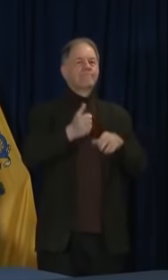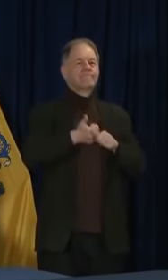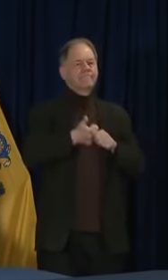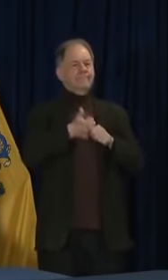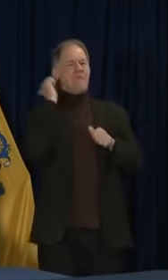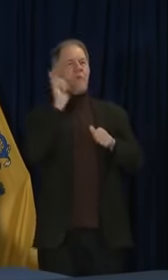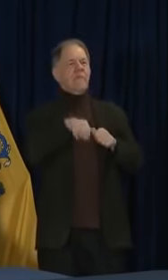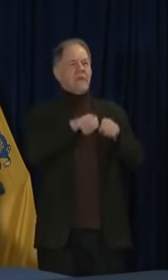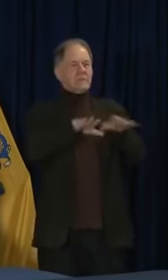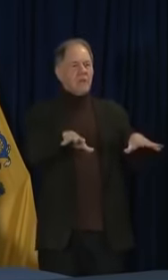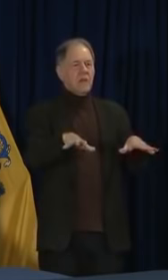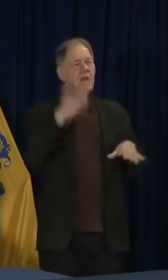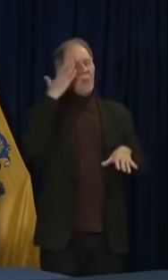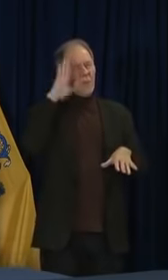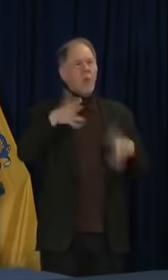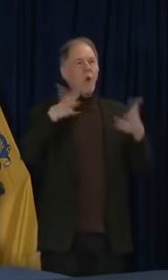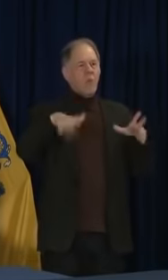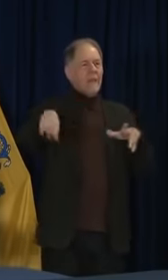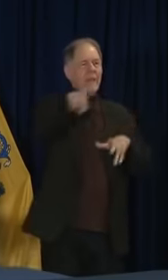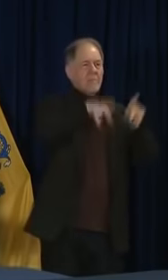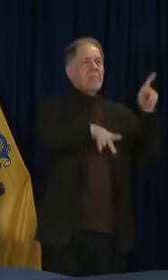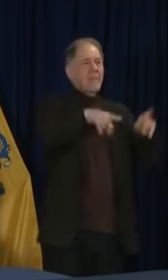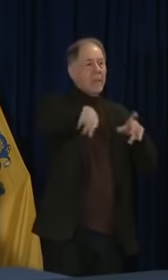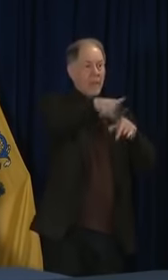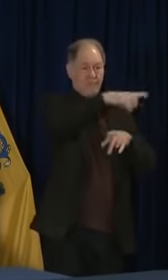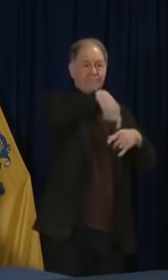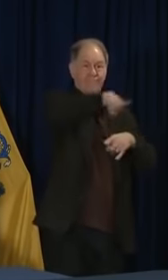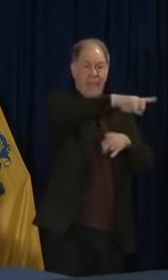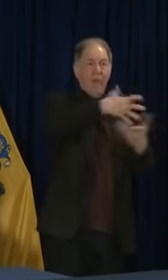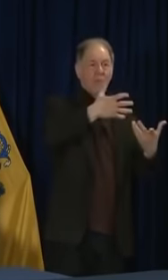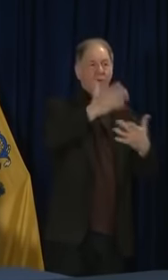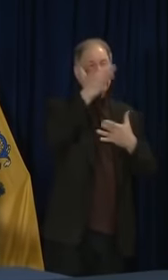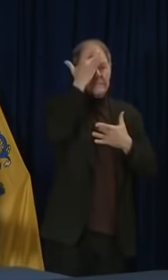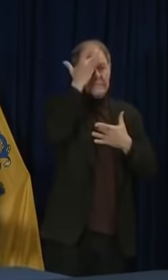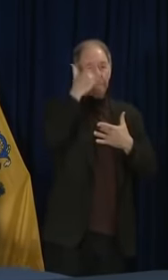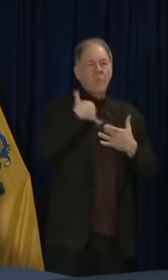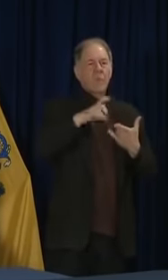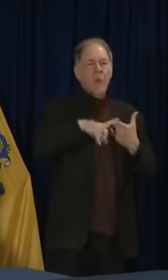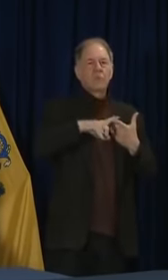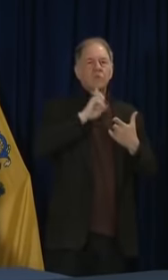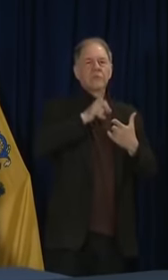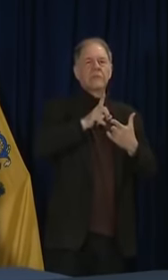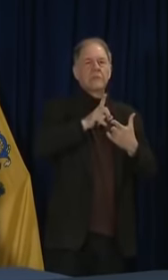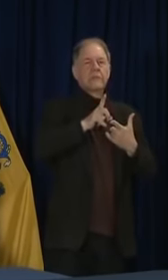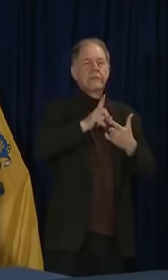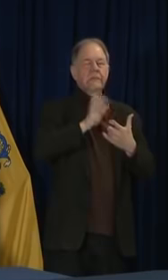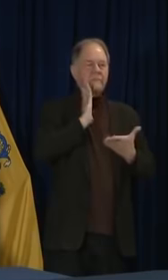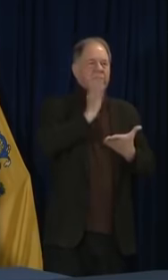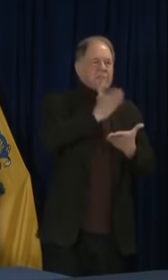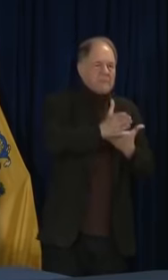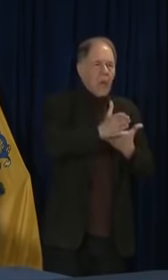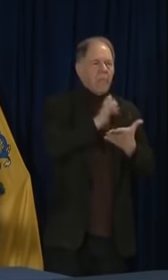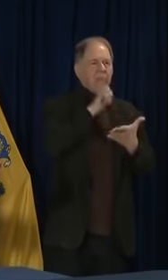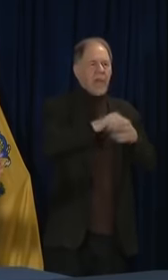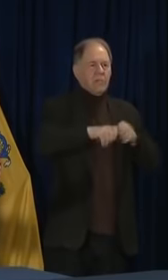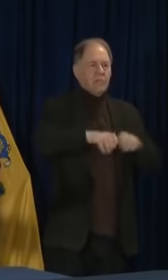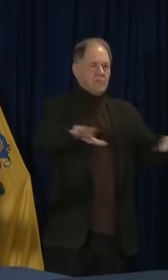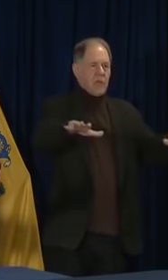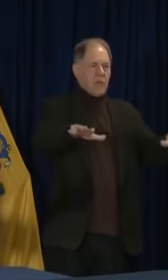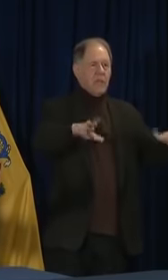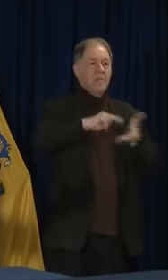is already among us, our job is to crack the back, not just flatten, but crack the back of that curve. And that means we got